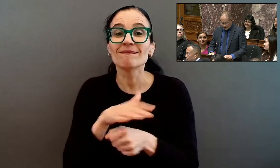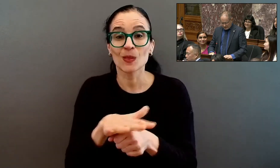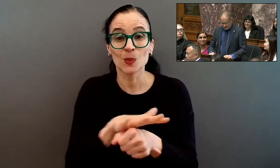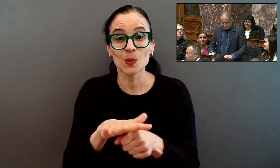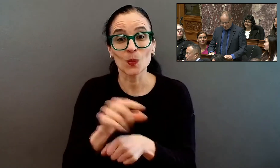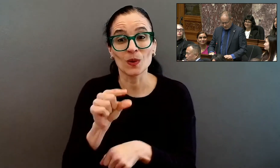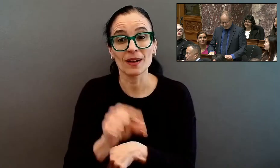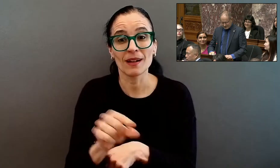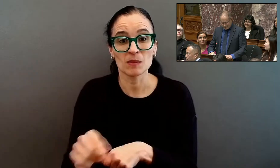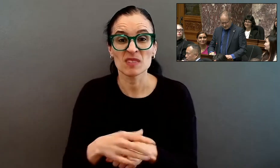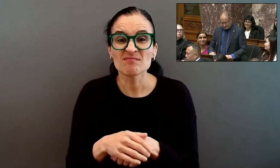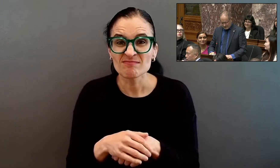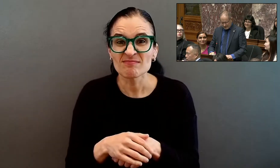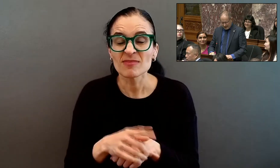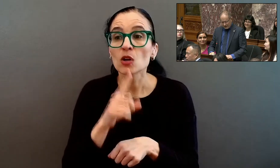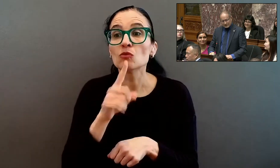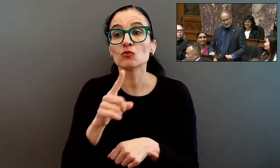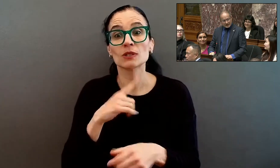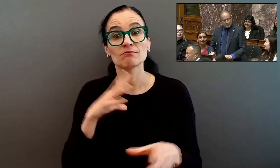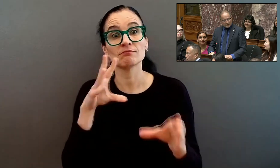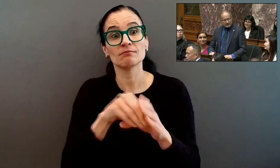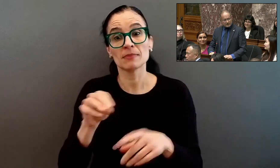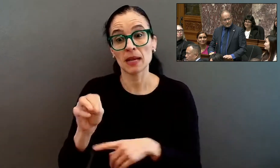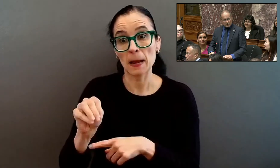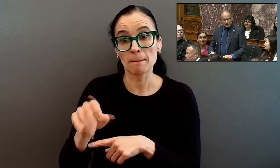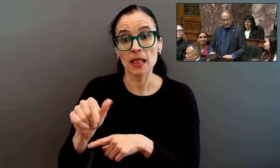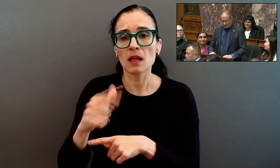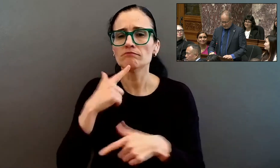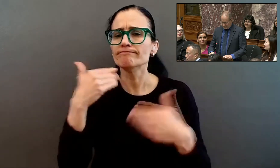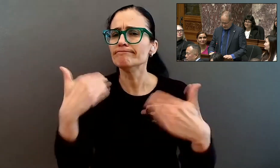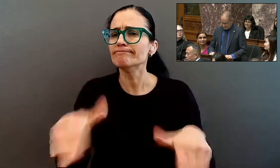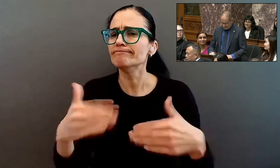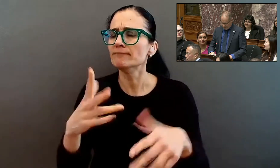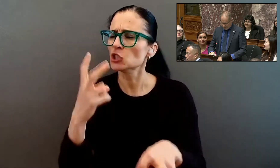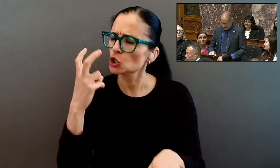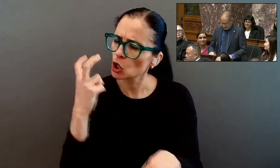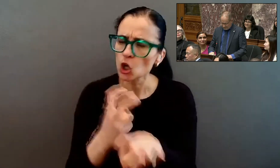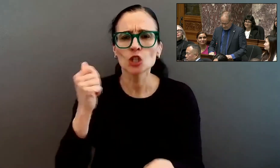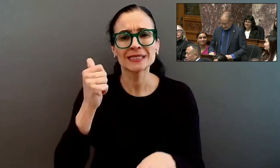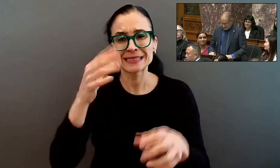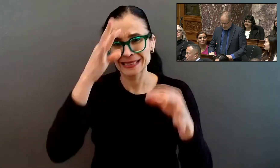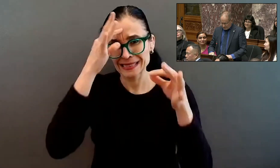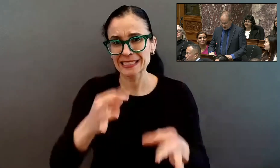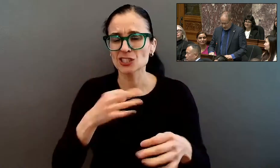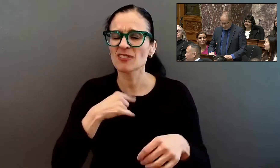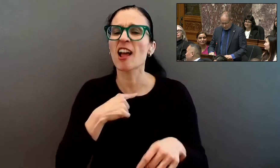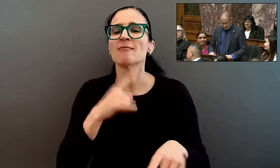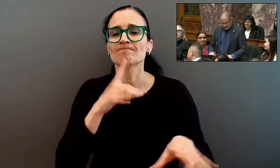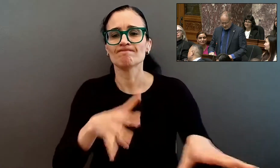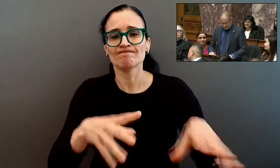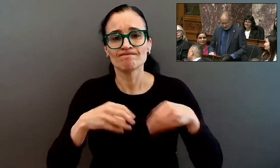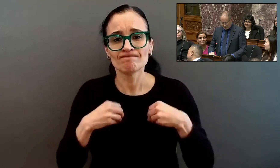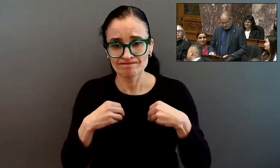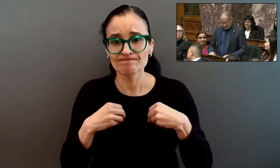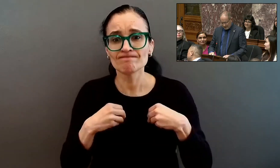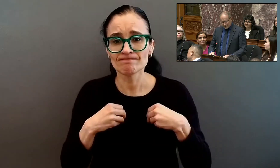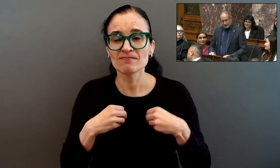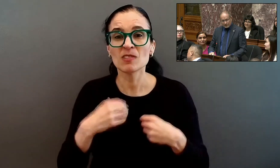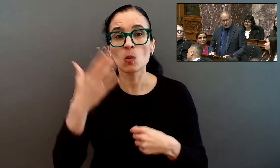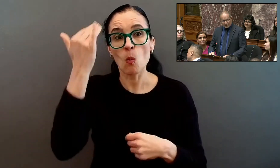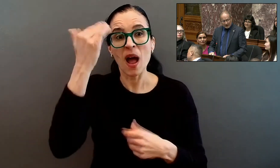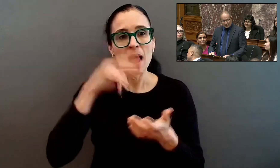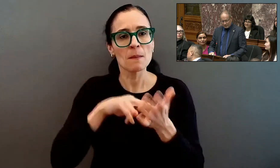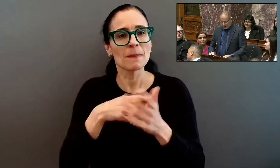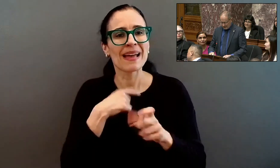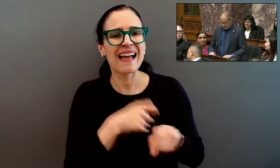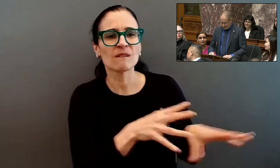was knowing that if I were successful, I'd have to step away from local government. There is not a more transparent, connected,